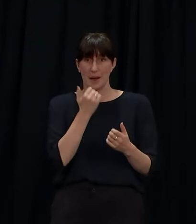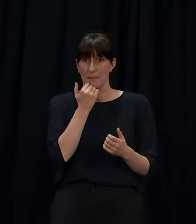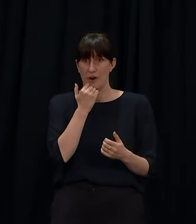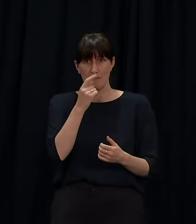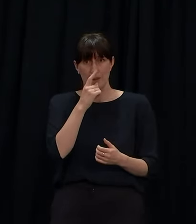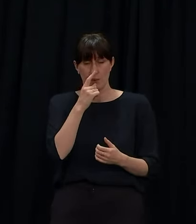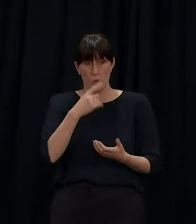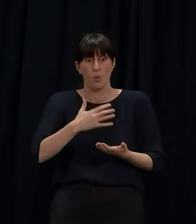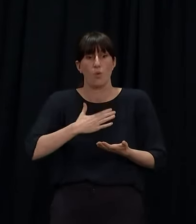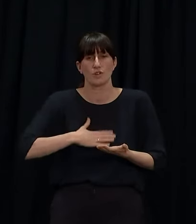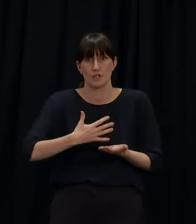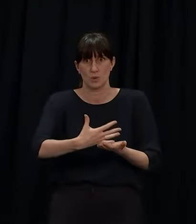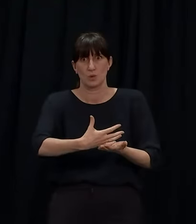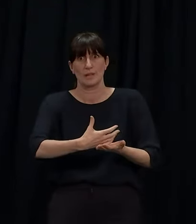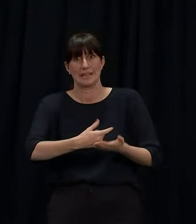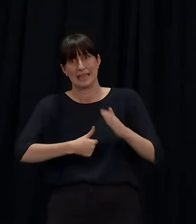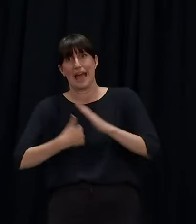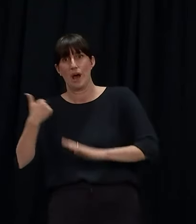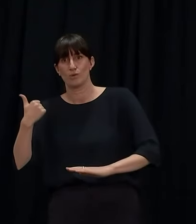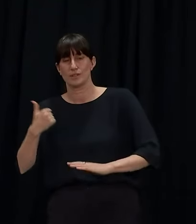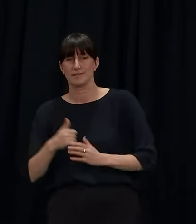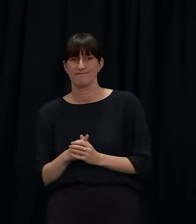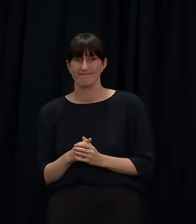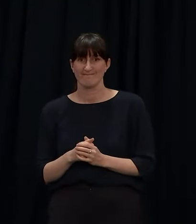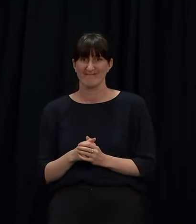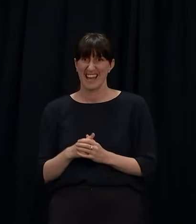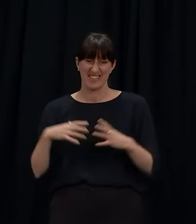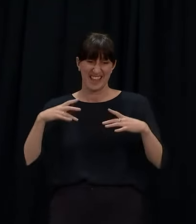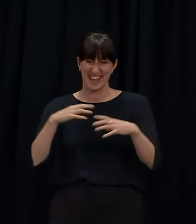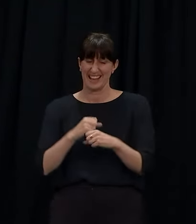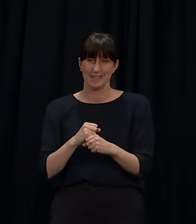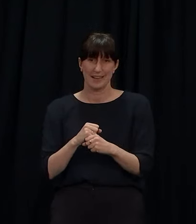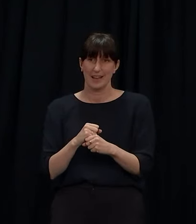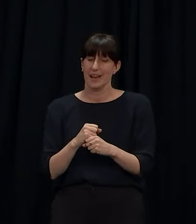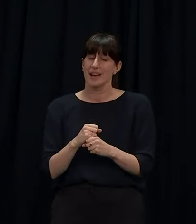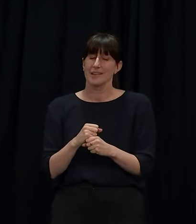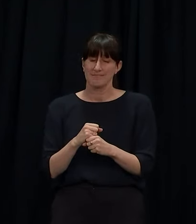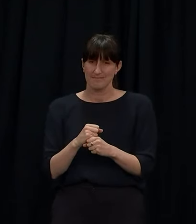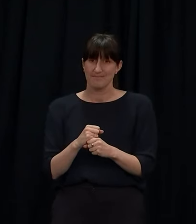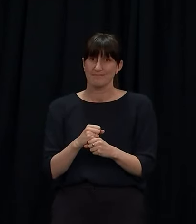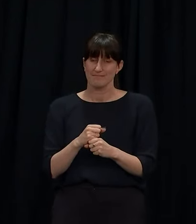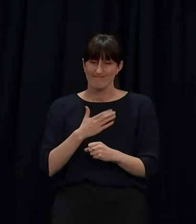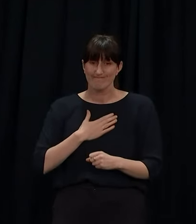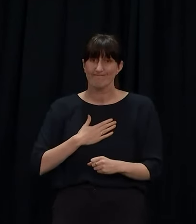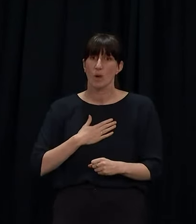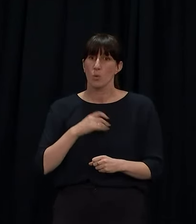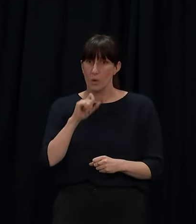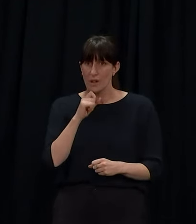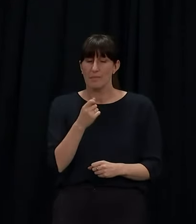mission that every country will have some people they weren't able to bring out, and most of us, of course, will